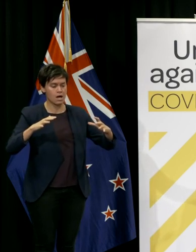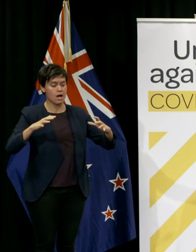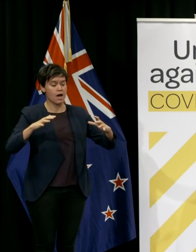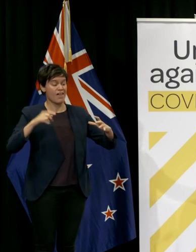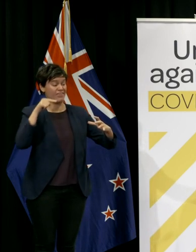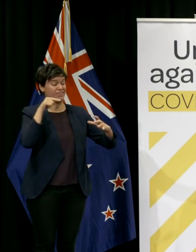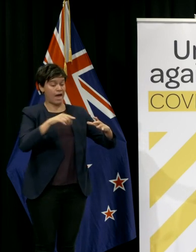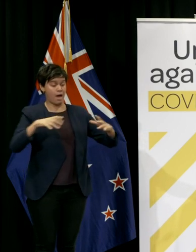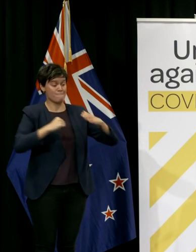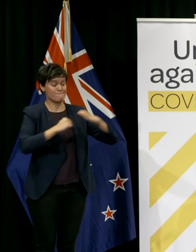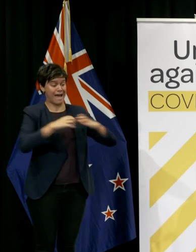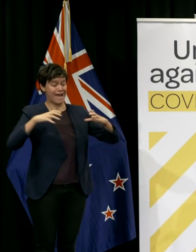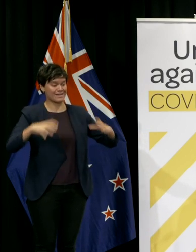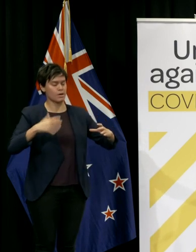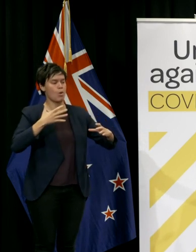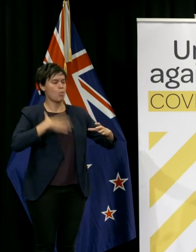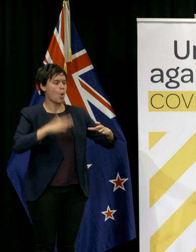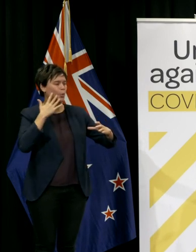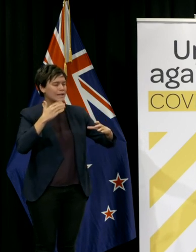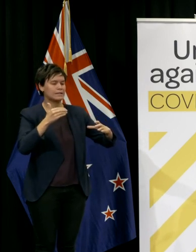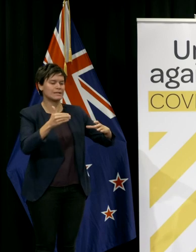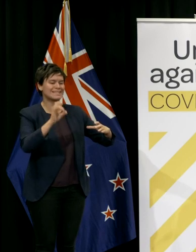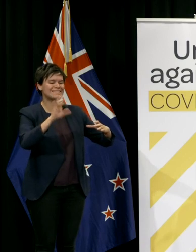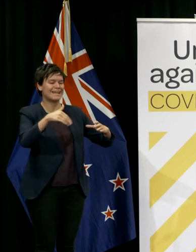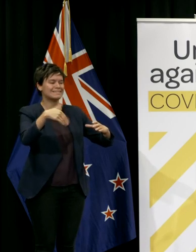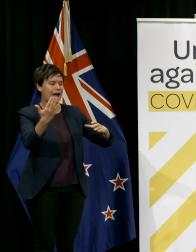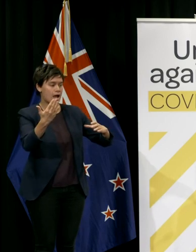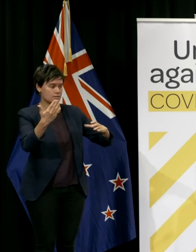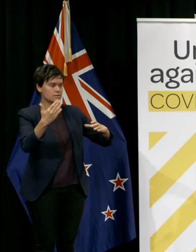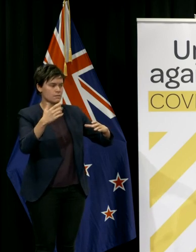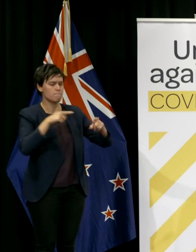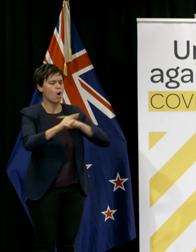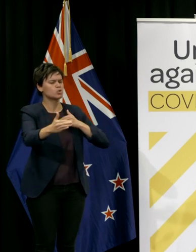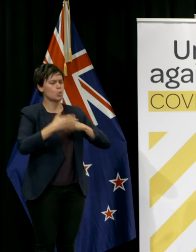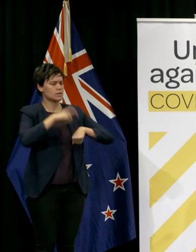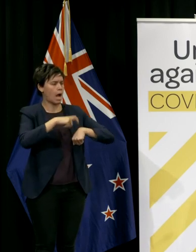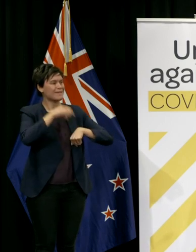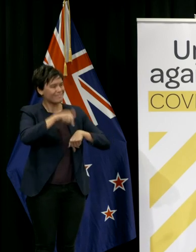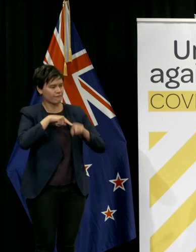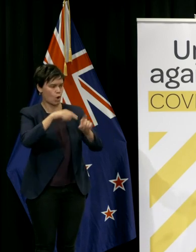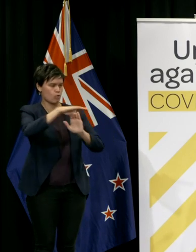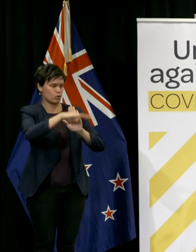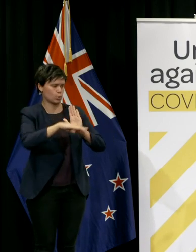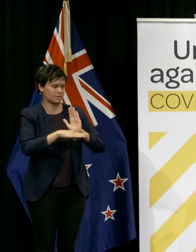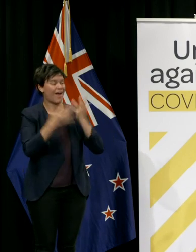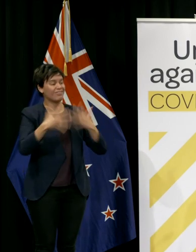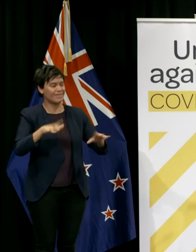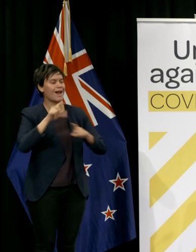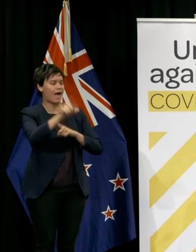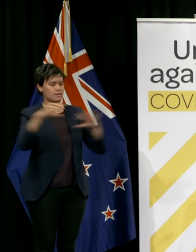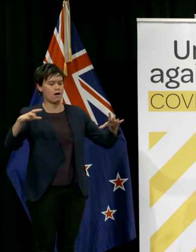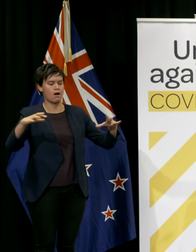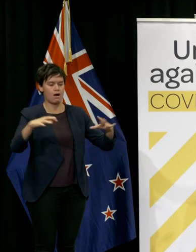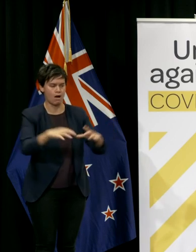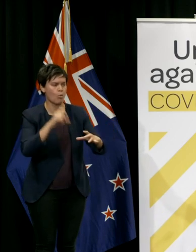that could be in around 10 days' time if we are doing what we need to do now. Can I ask you about PPE, please?